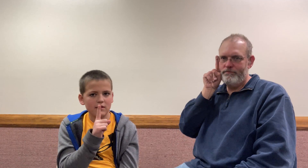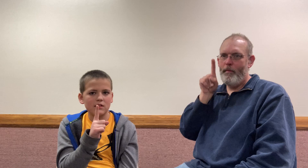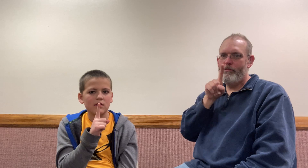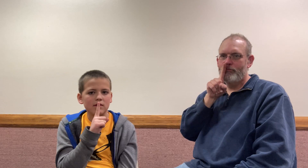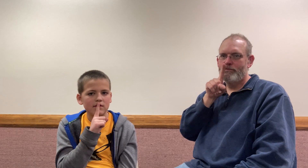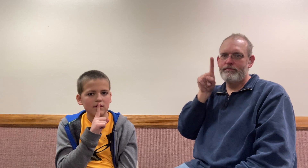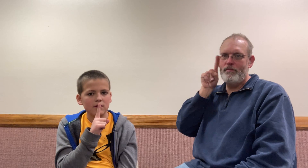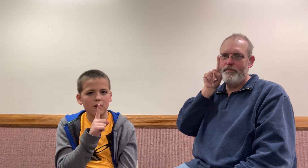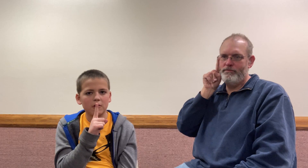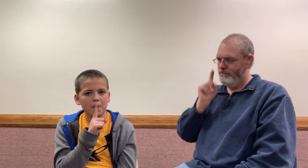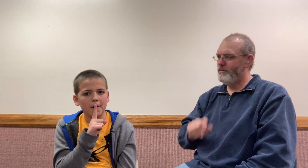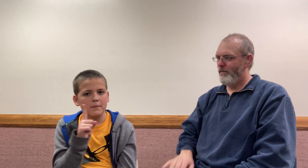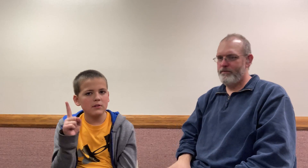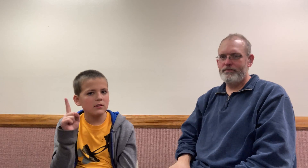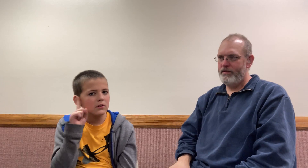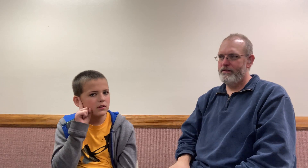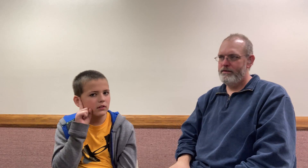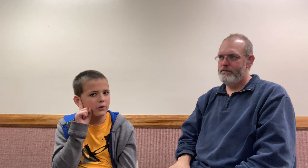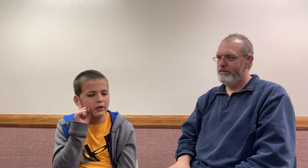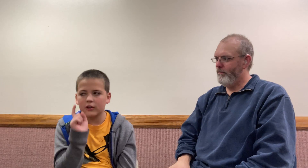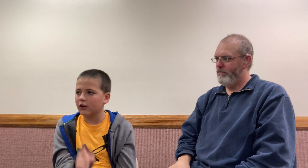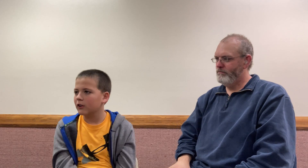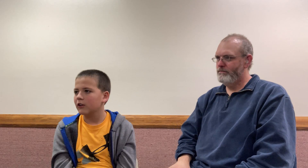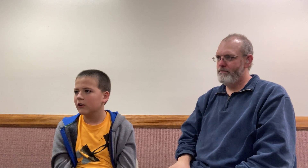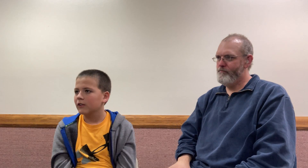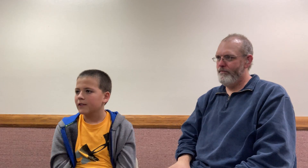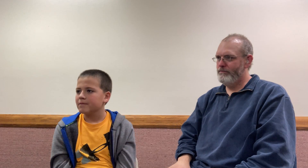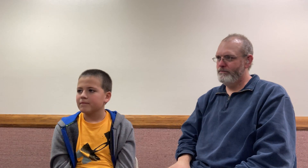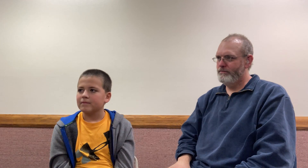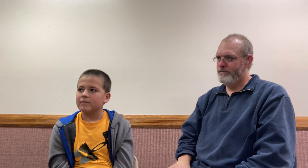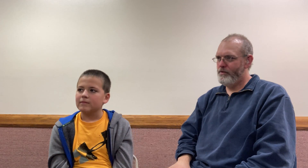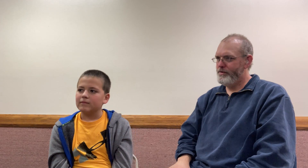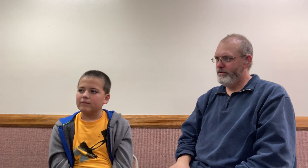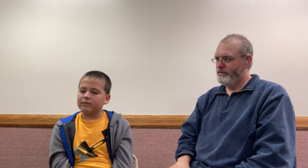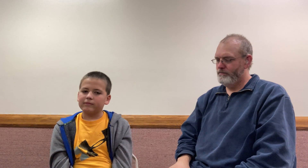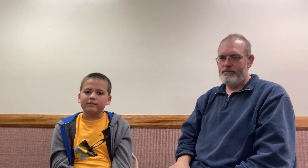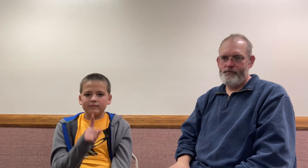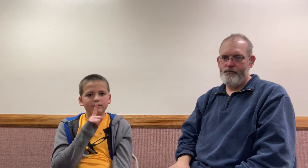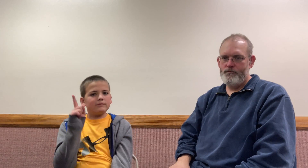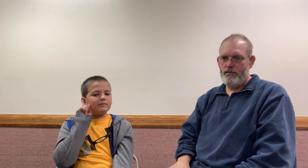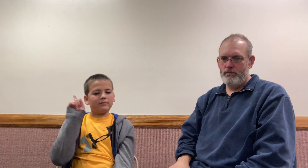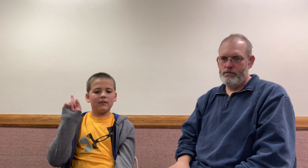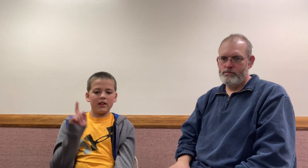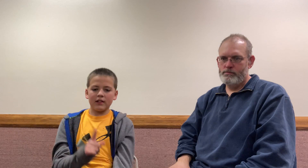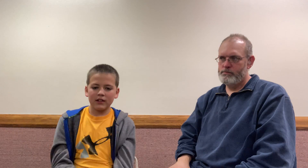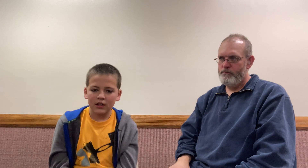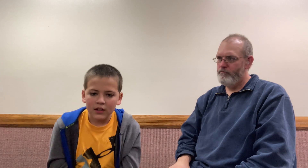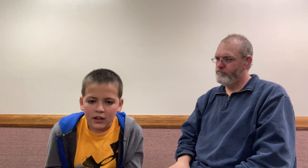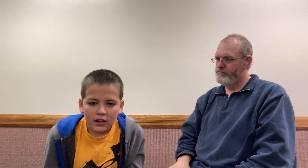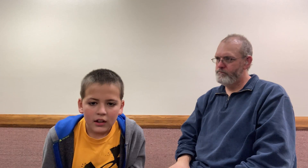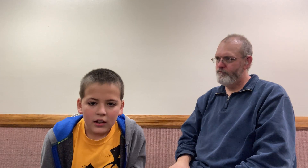It's touch your lips and go to your ear. Yep. So they can't hear, right? Good. And then let's do cute